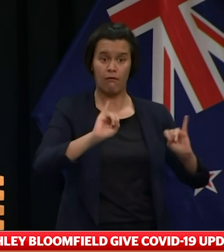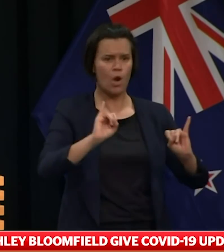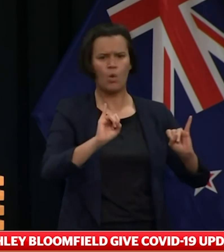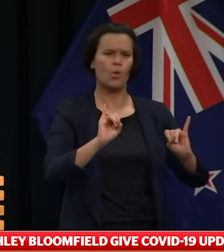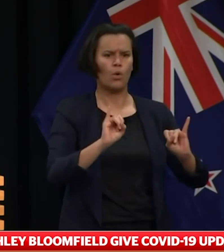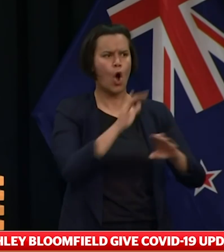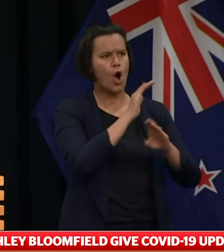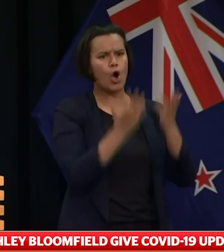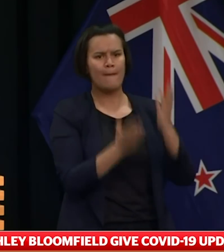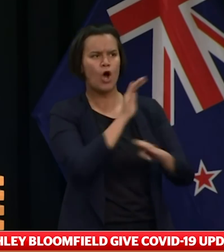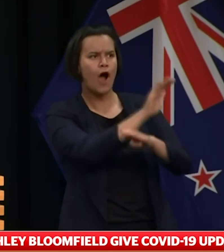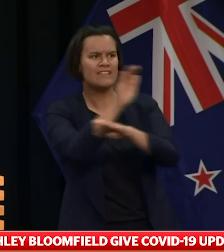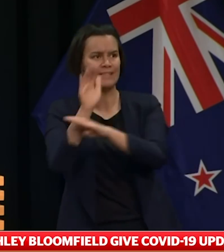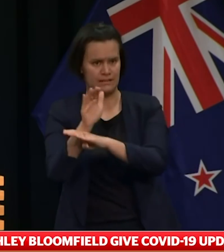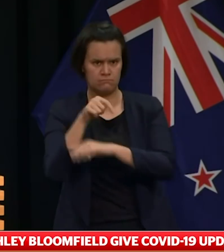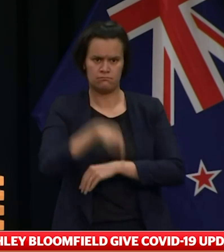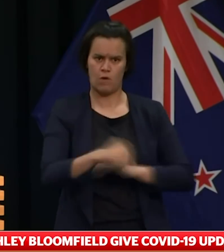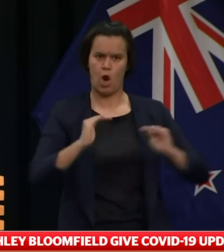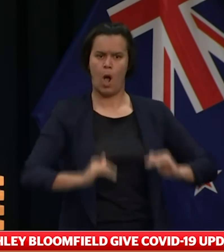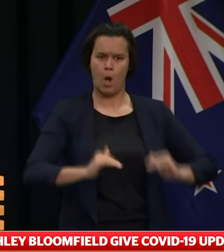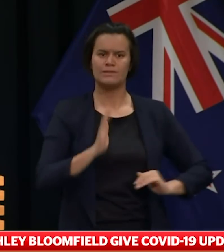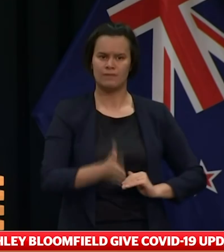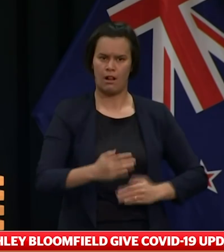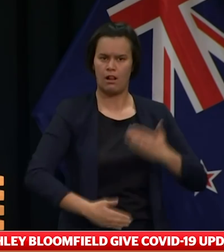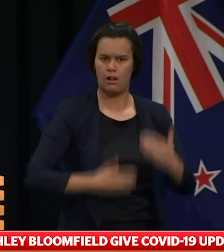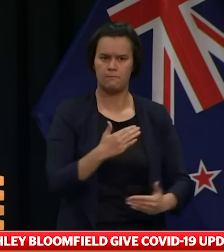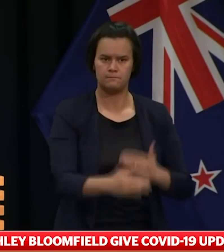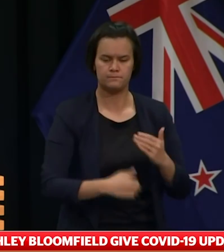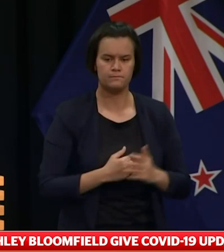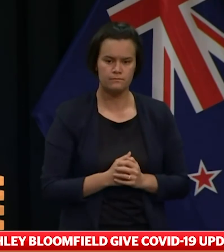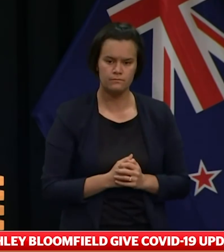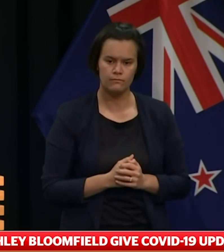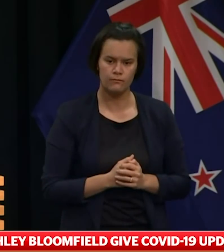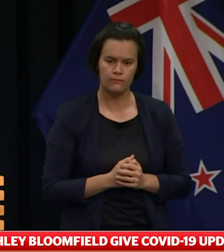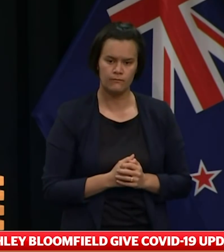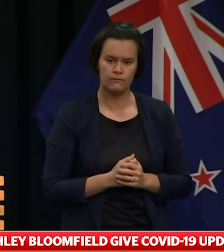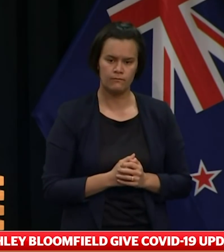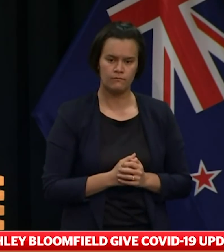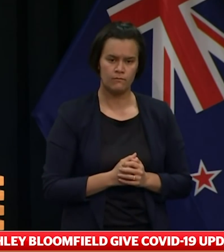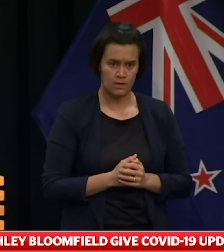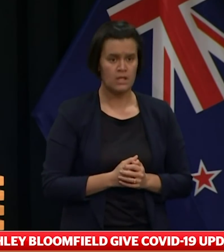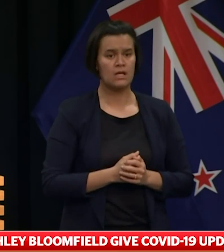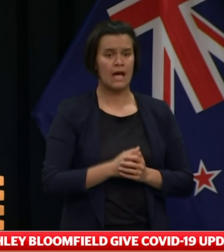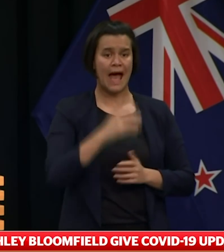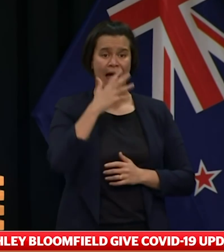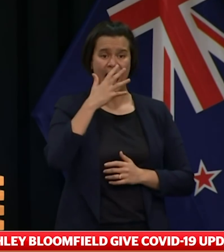Most of our cases are young. The average age of the cases in this outbreak is around 30, and this is particularly true for our more recent